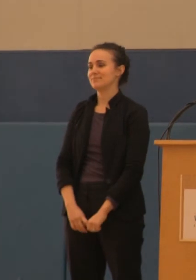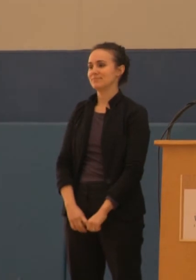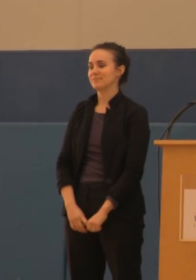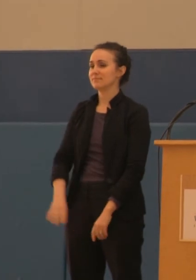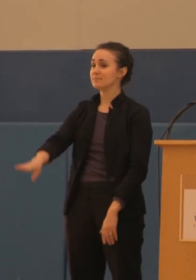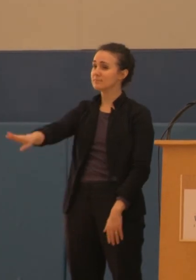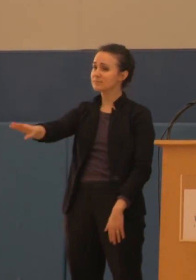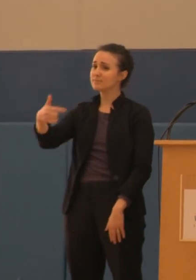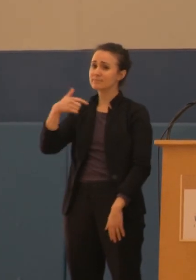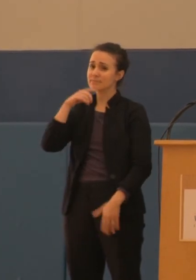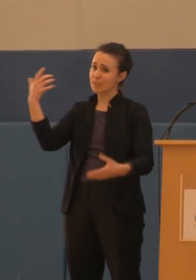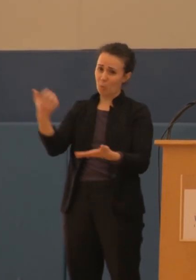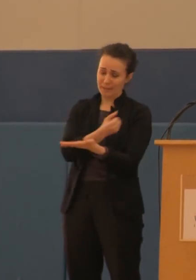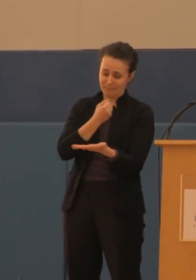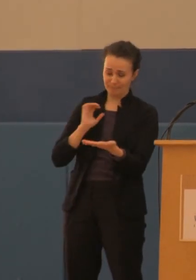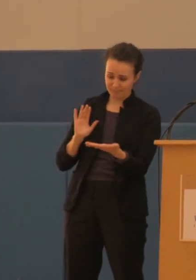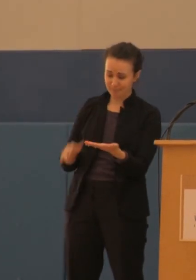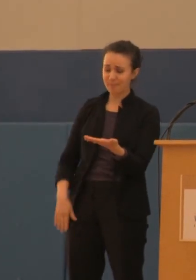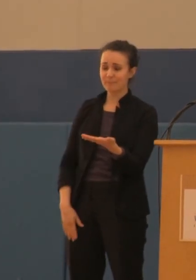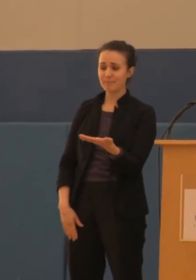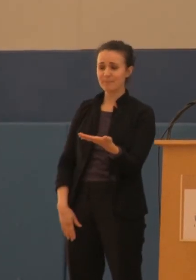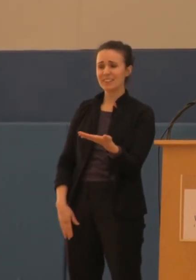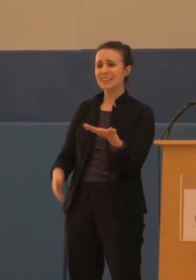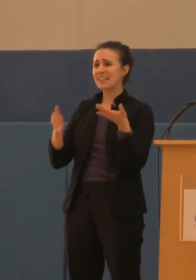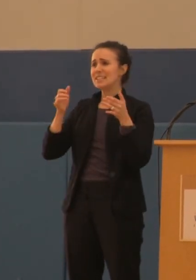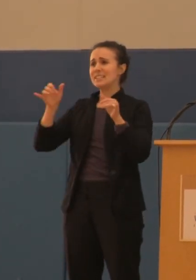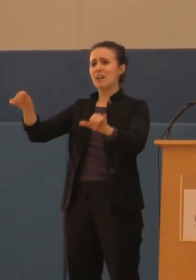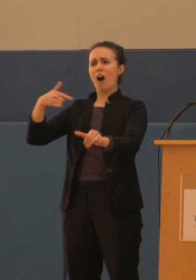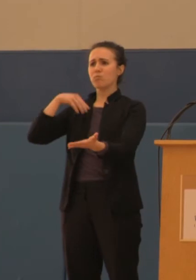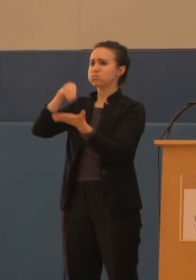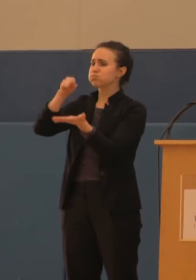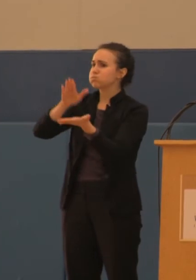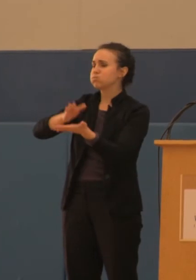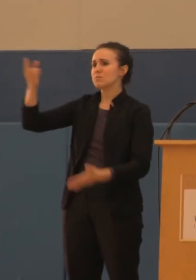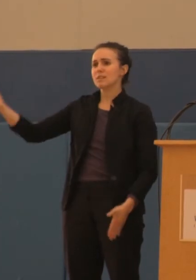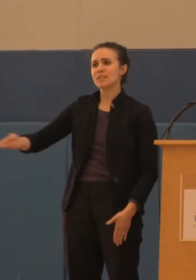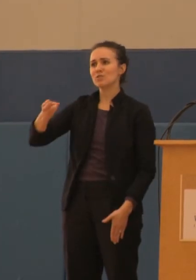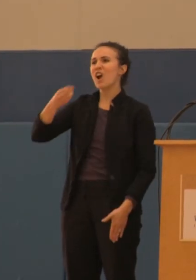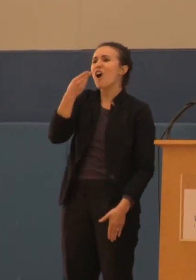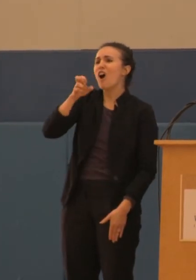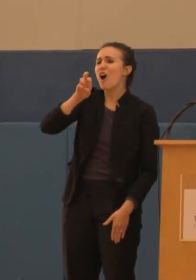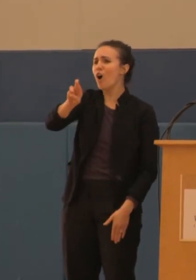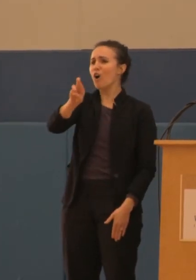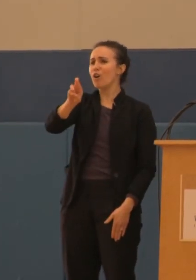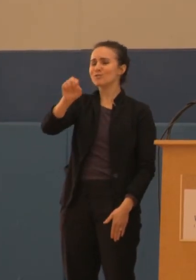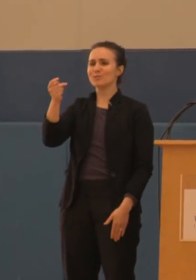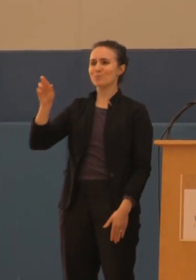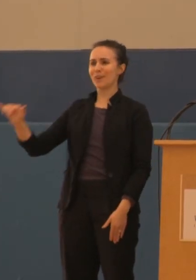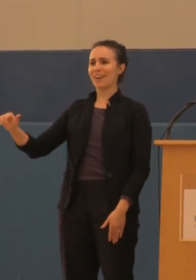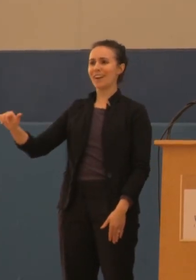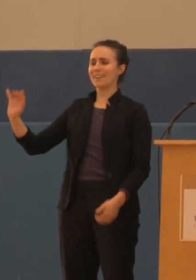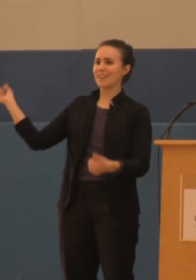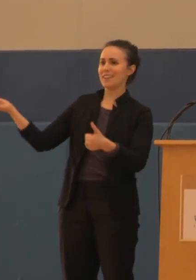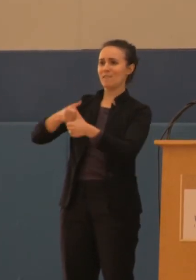Although I did not win my race, I will go down in history, herstory, as the